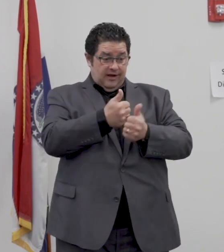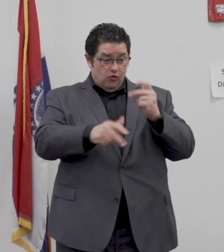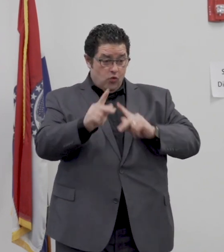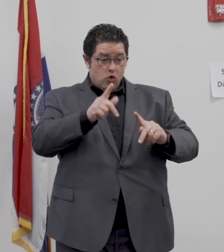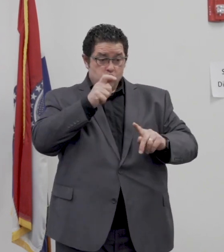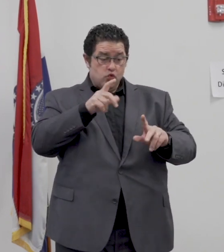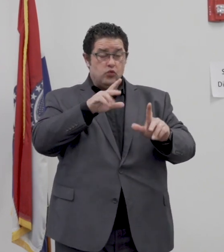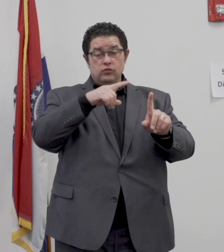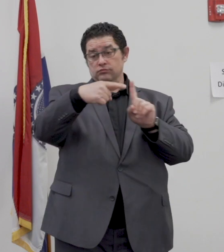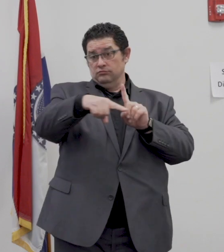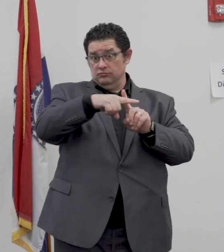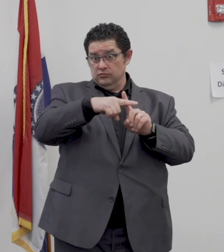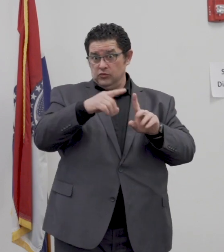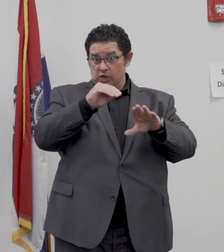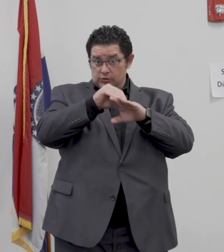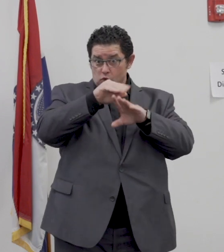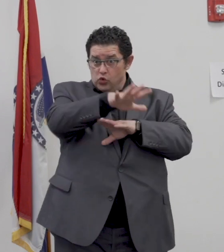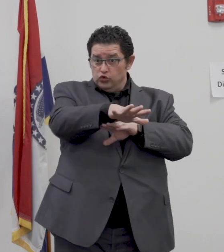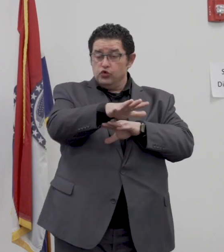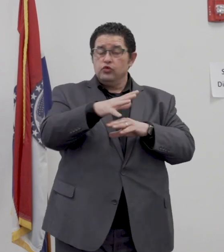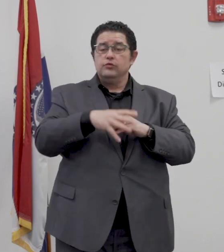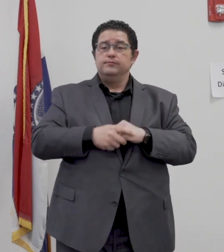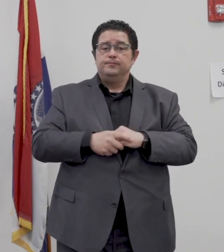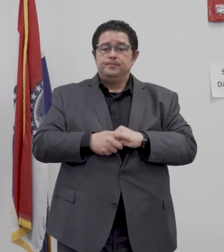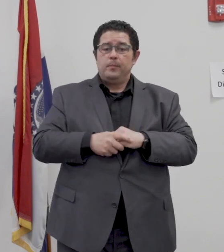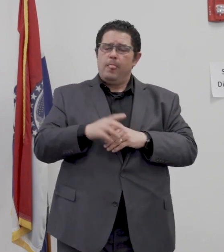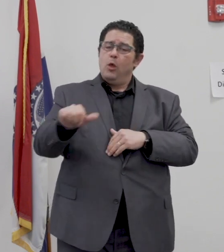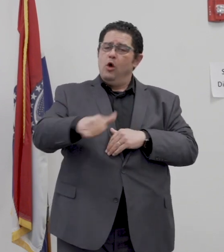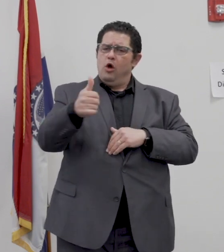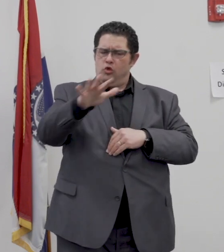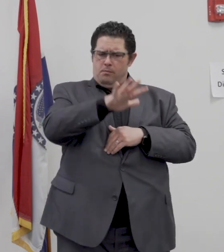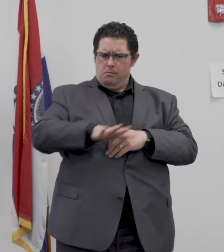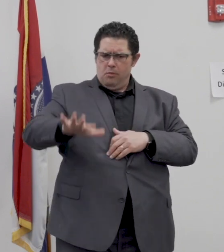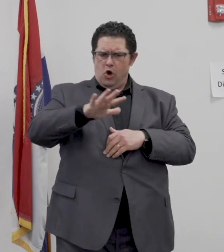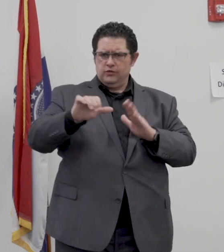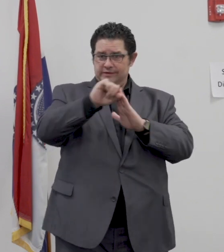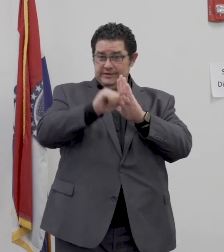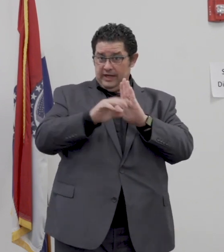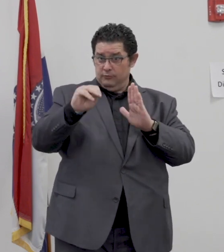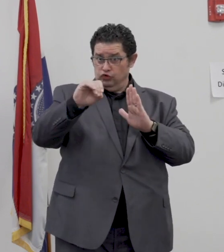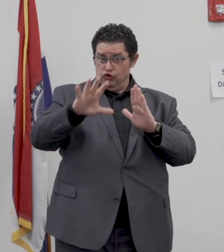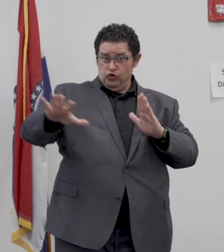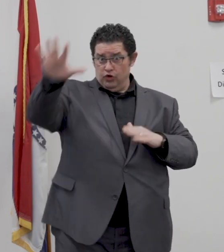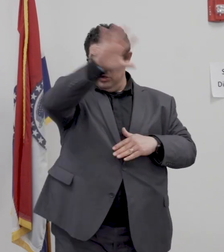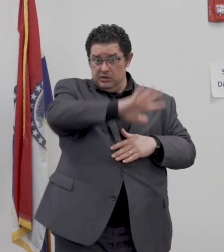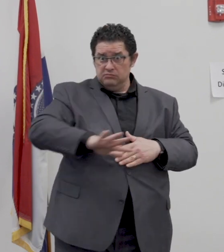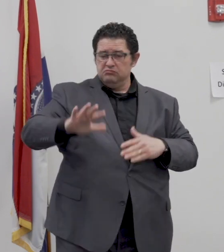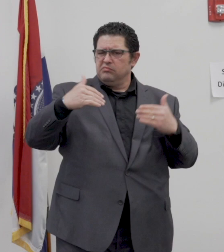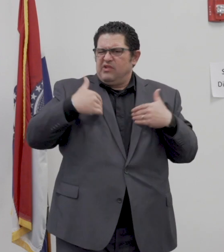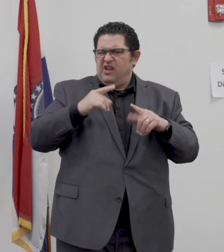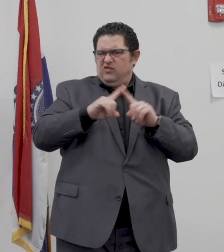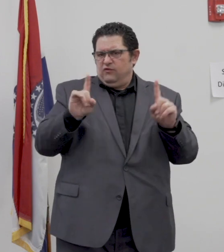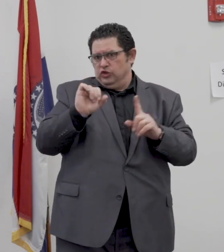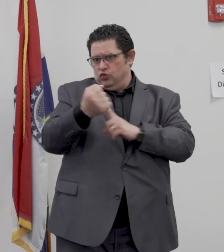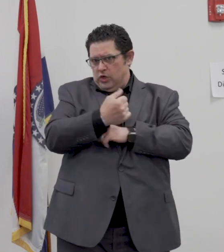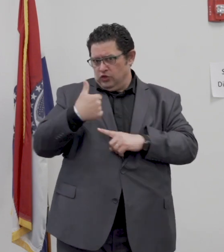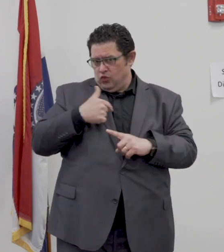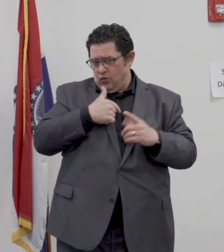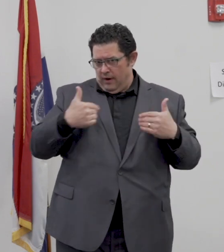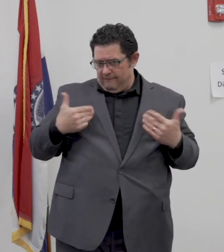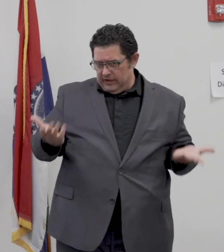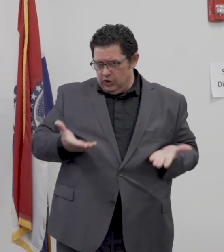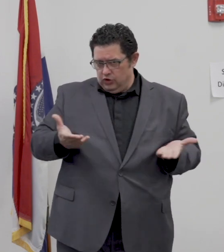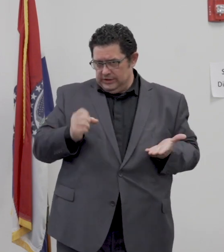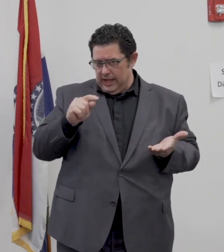is asymptomatic. Other parts of the state of Missouri have a different setting, a different situation than we do here in St.